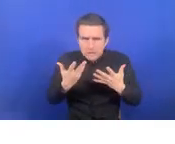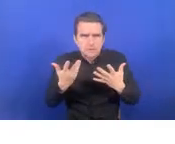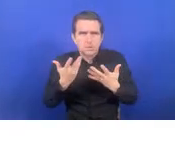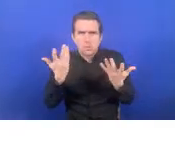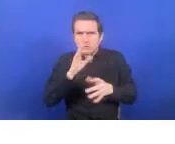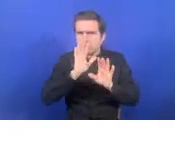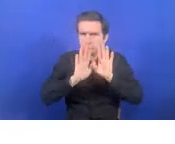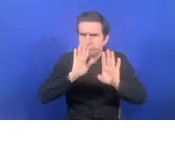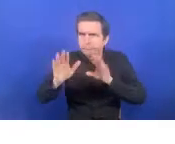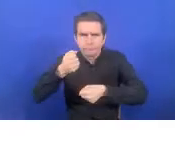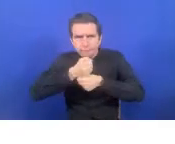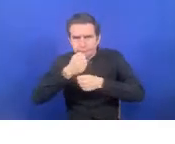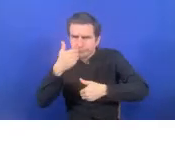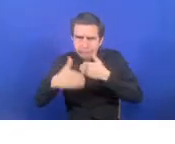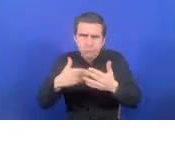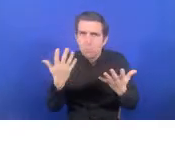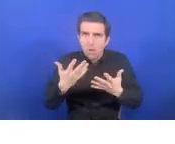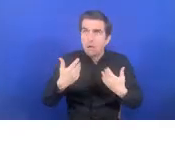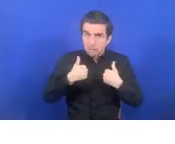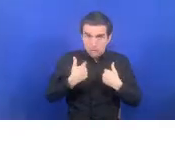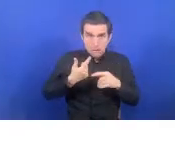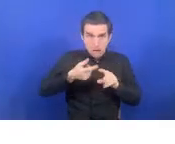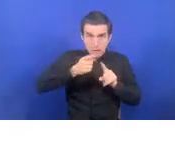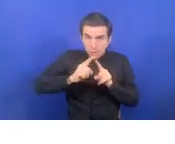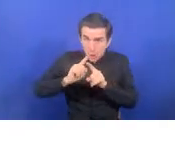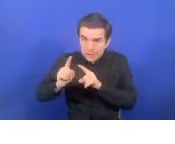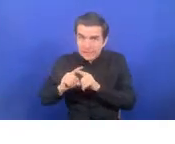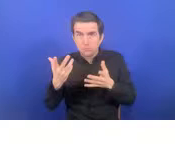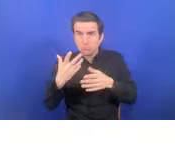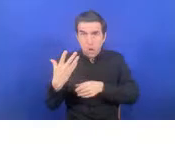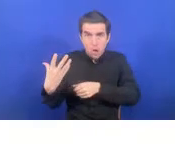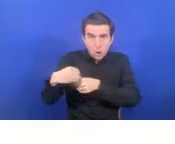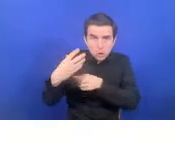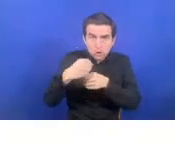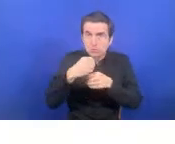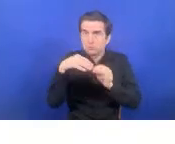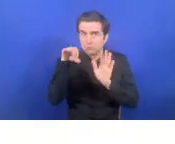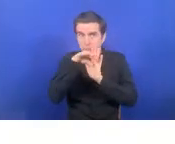around MOUs with UN Women, both